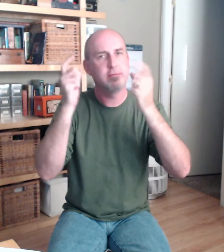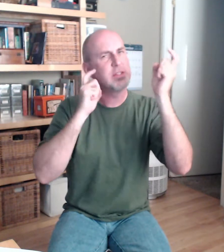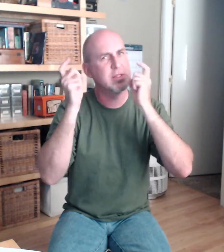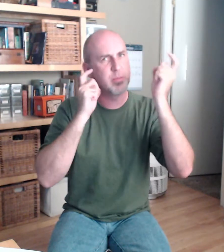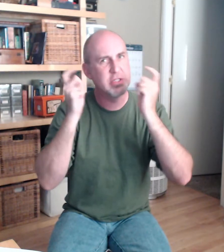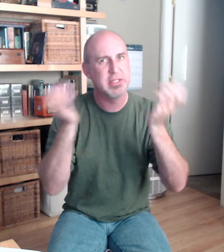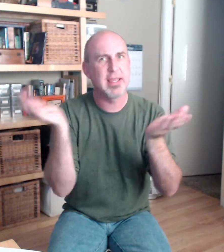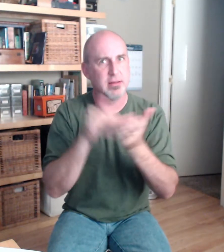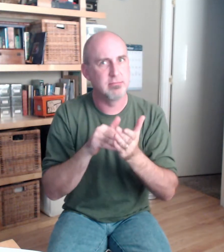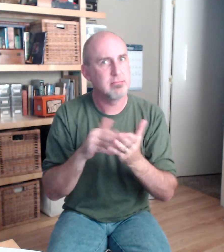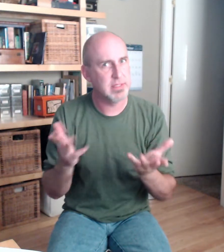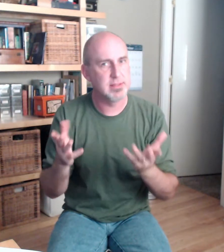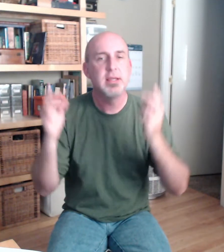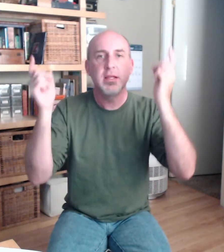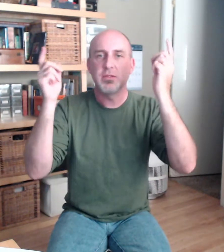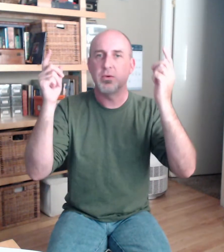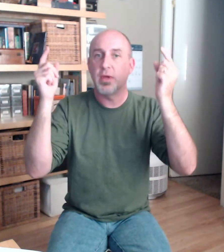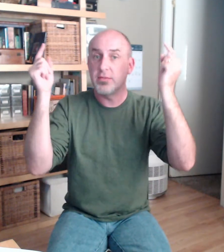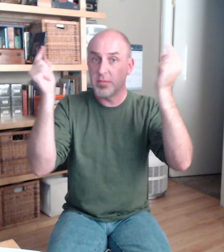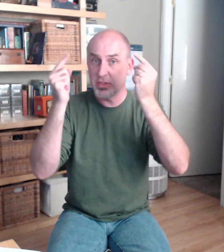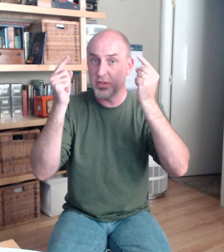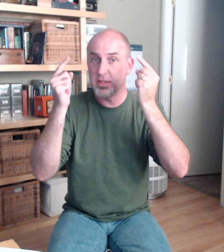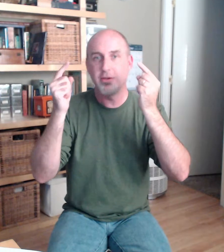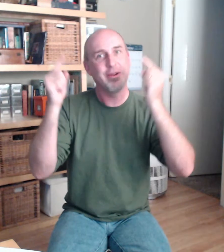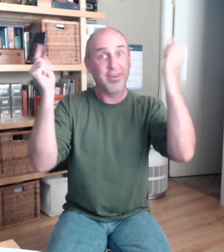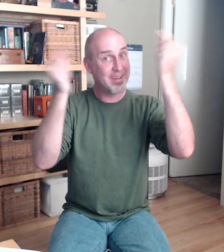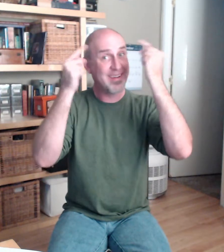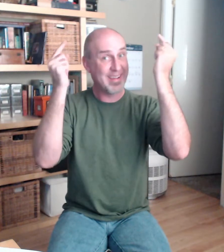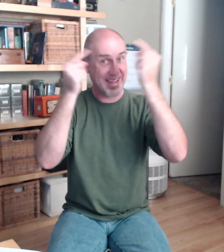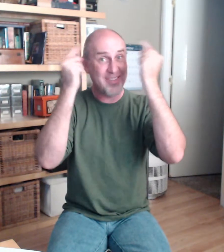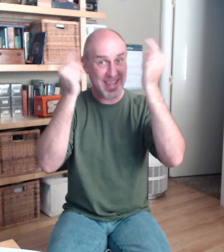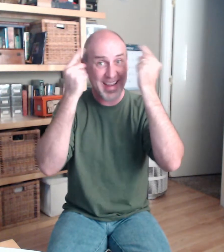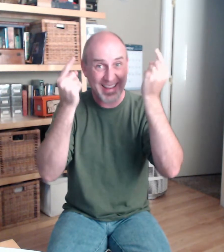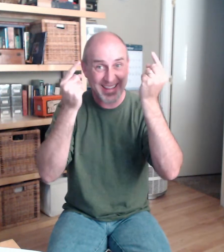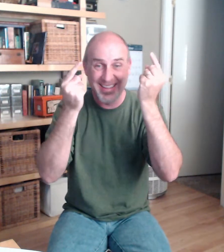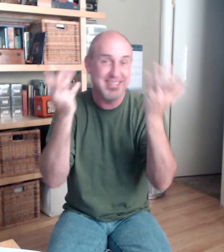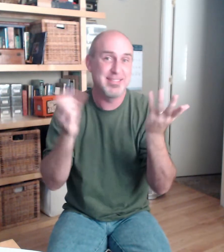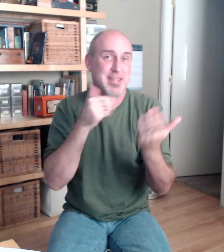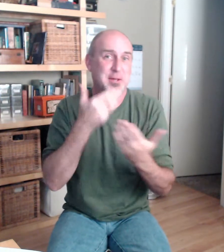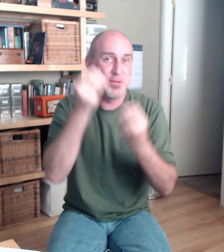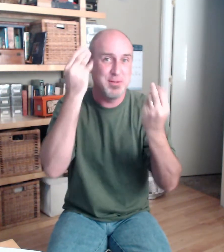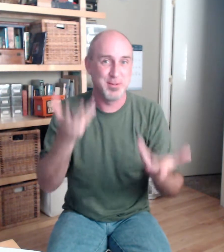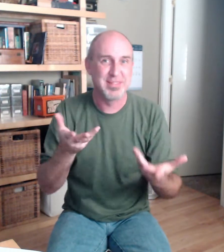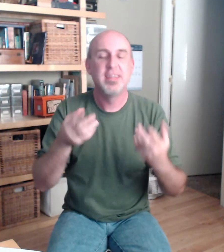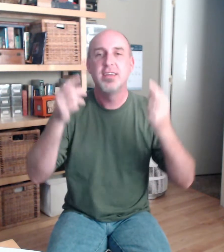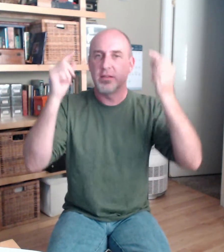facial expression again, please. So you have to make sure that you don't go, I have a headache, because it's not good news. You want